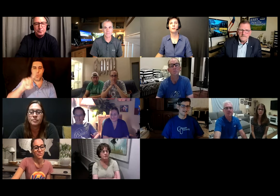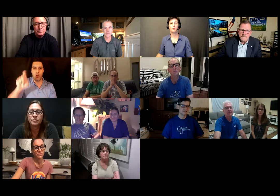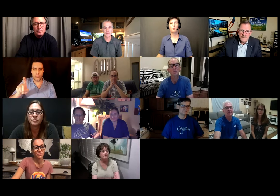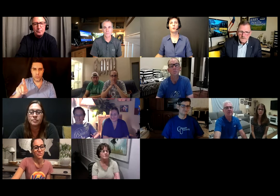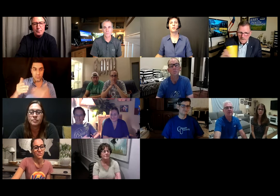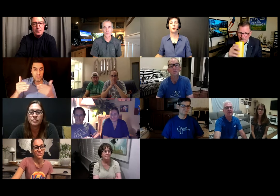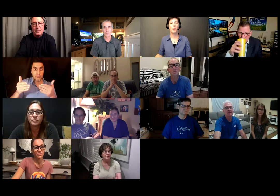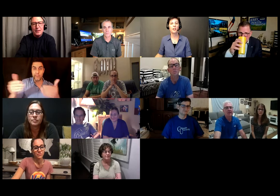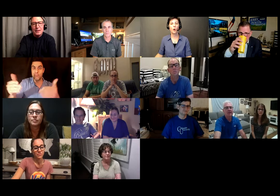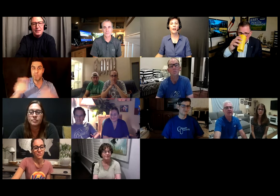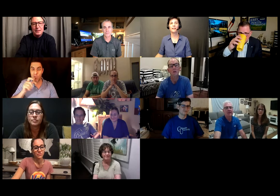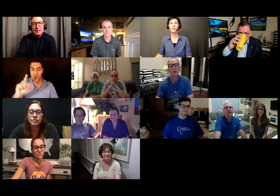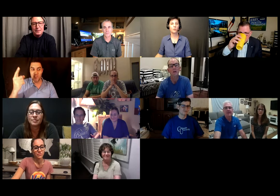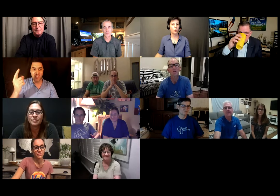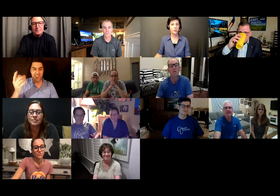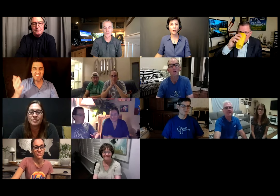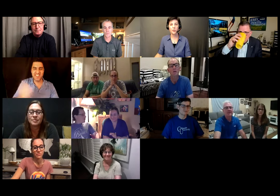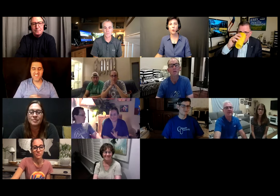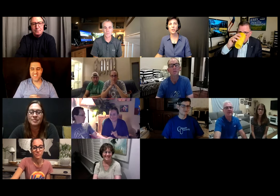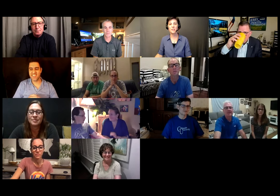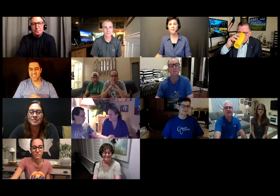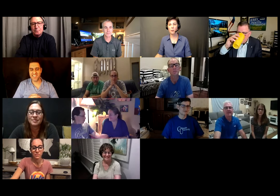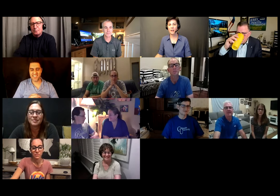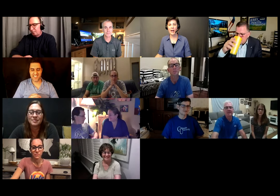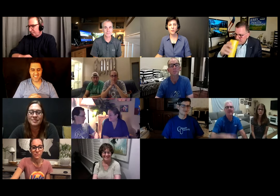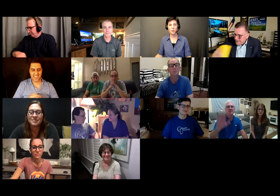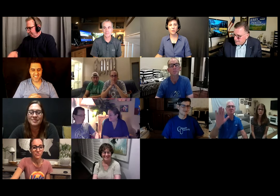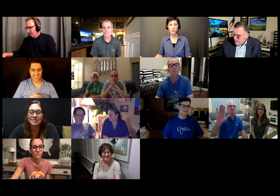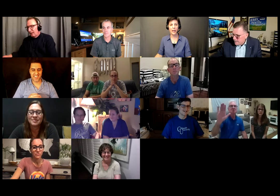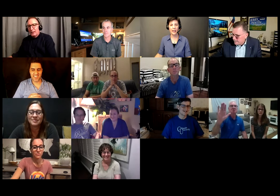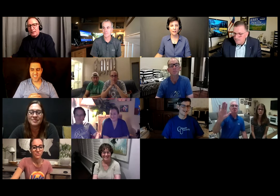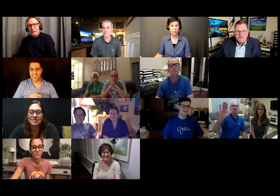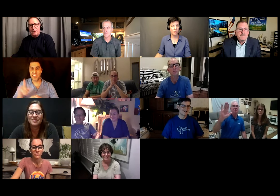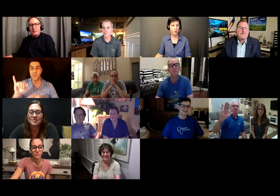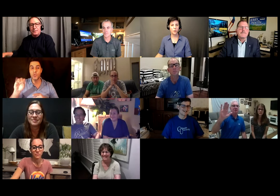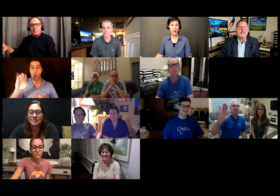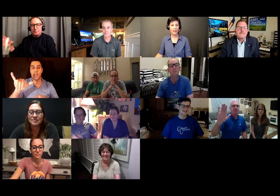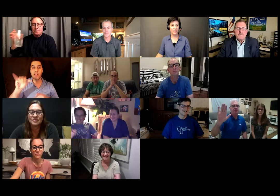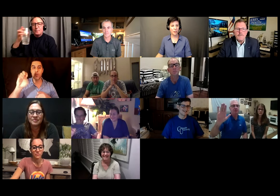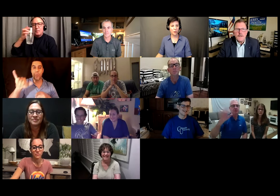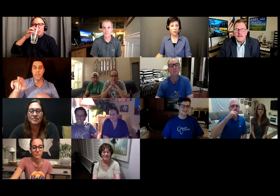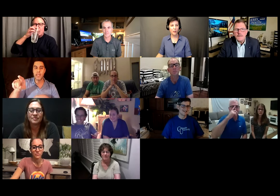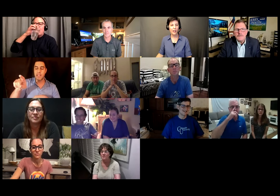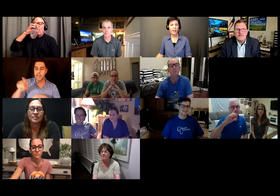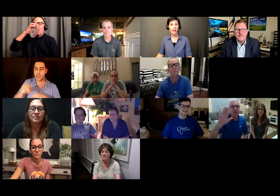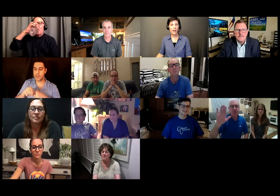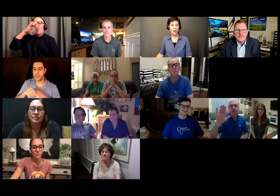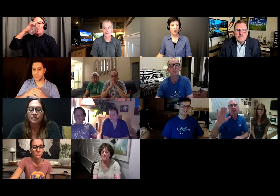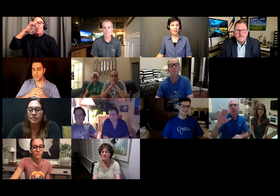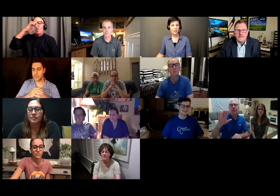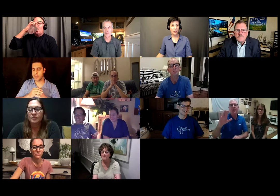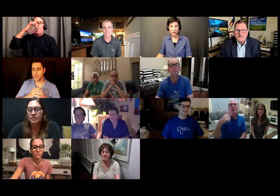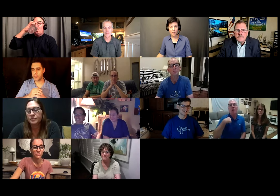Sorry, interpreter was on mute. I'm going to go ahead and we'll start some questions. If anybody has one, raise your hand and we will spotlight to you.